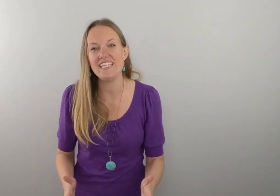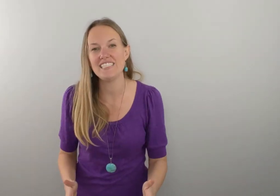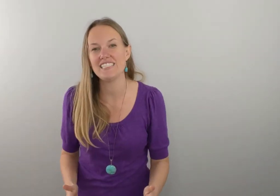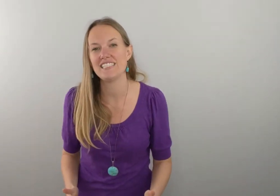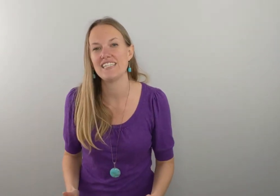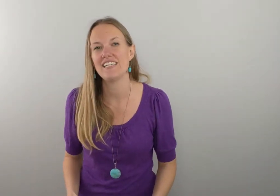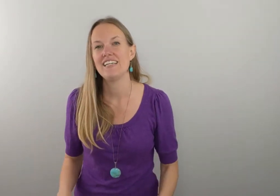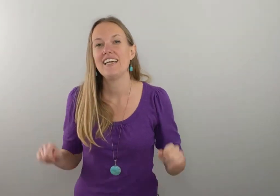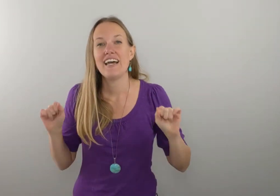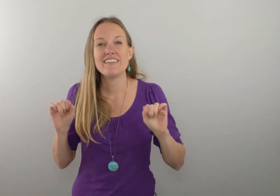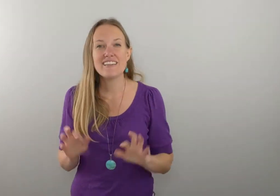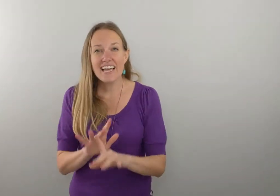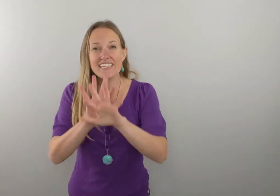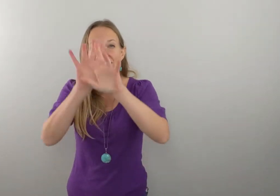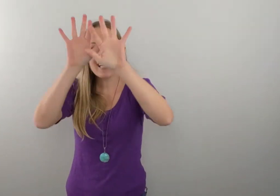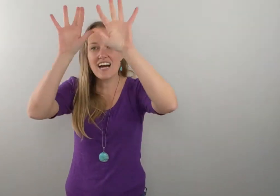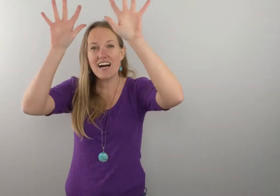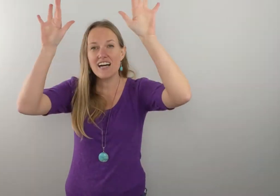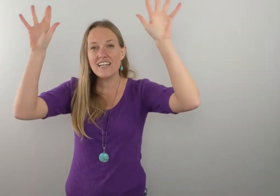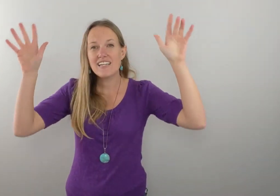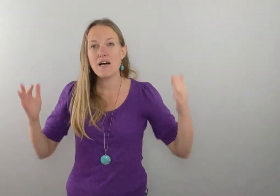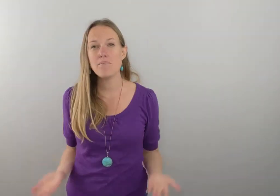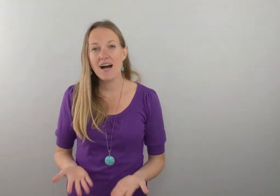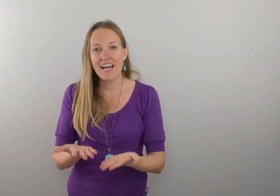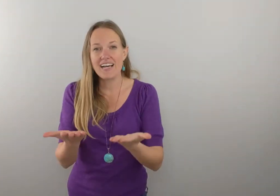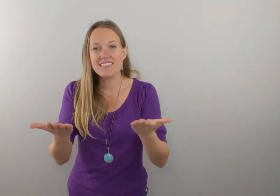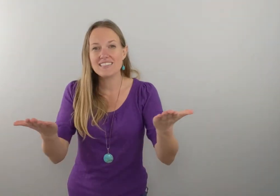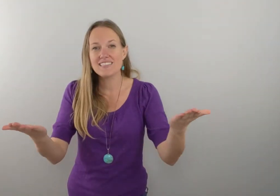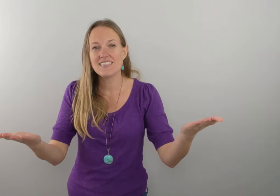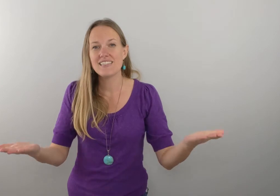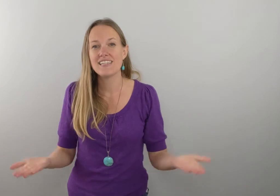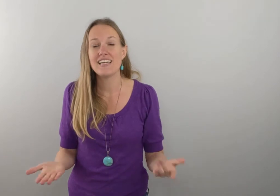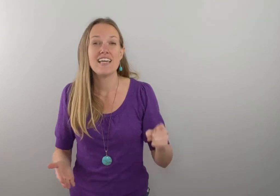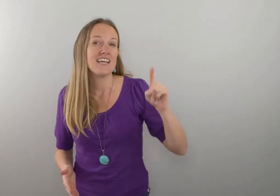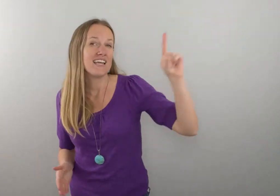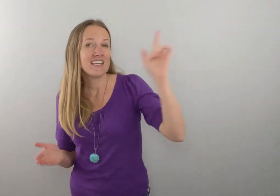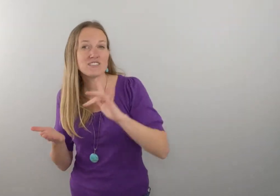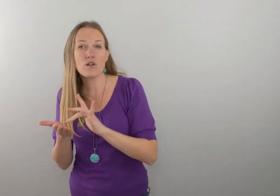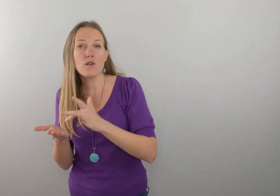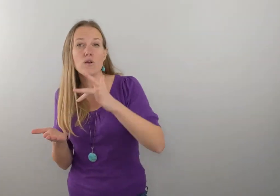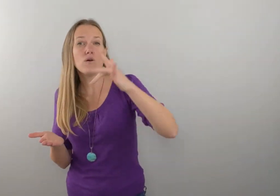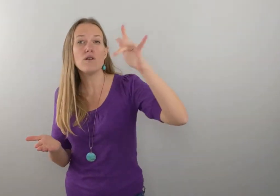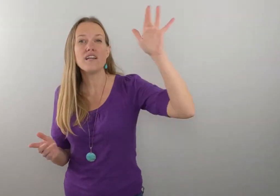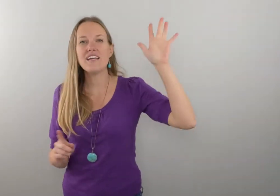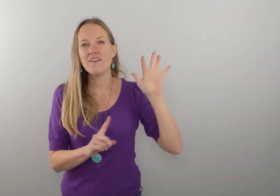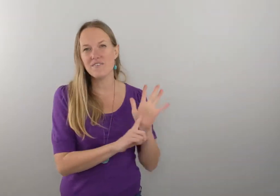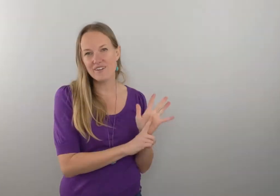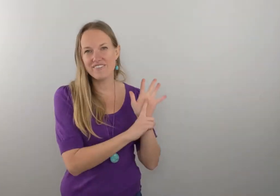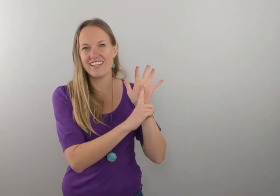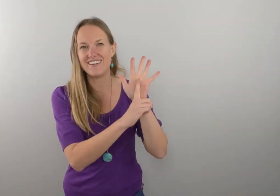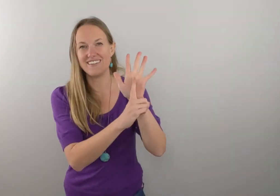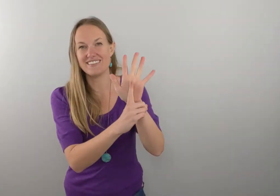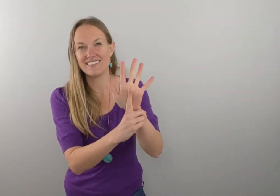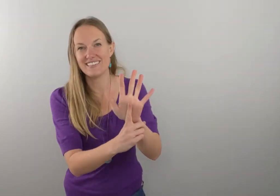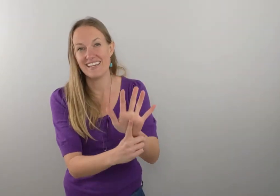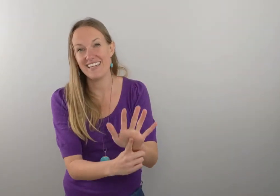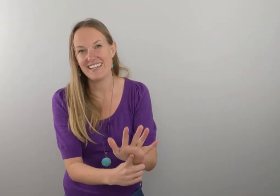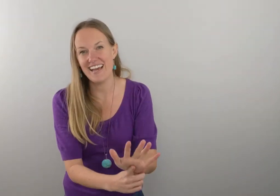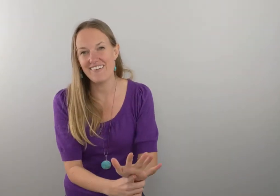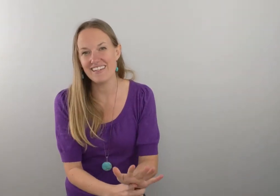flesh, and the light shone among us. His glory revealed. Okay, and now onto